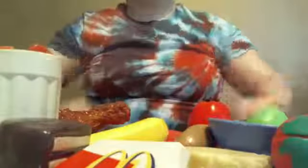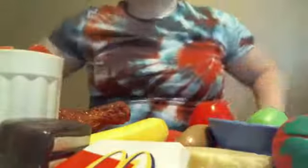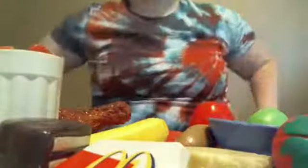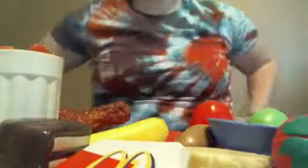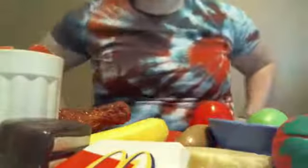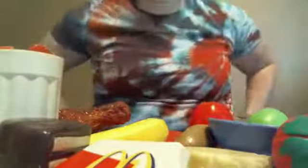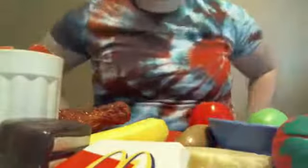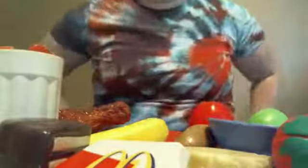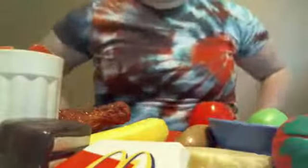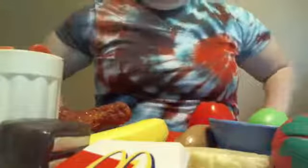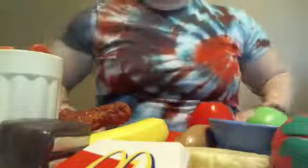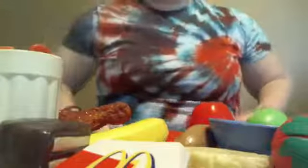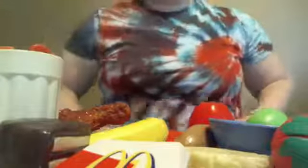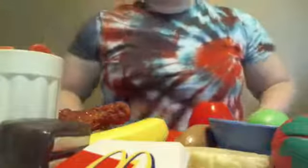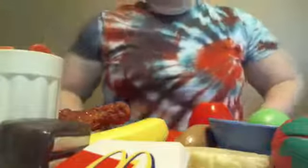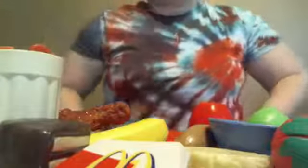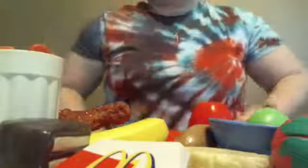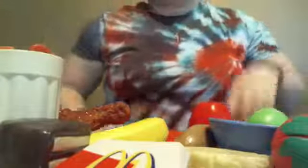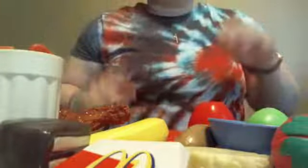guys to guess and see if